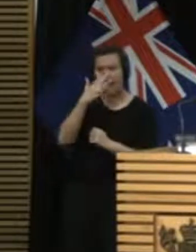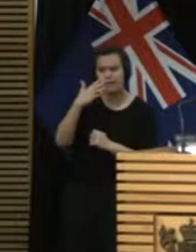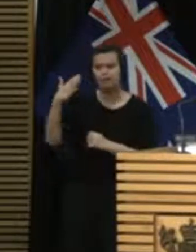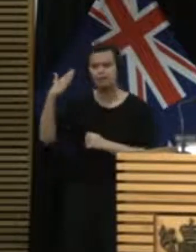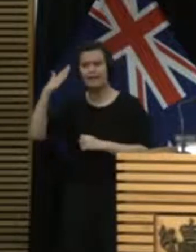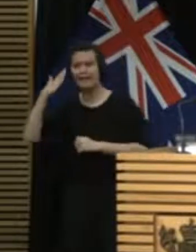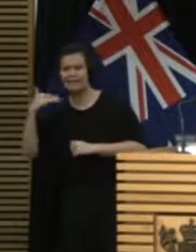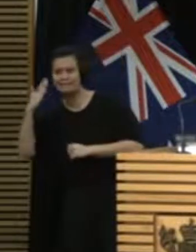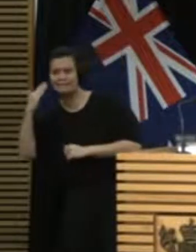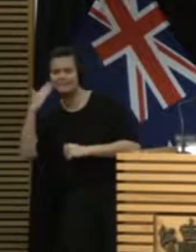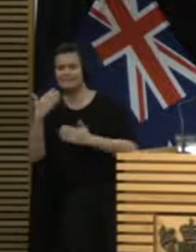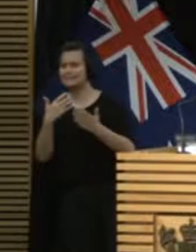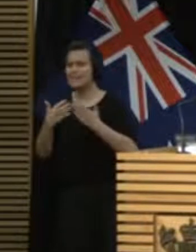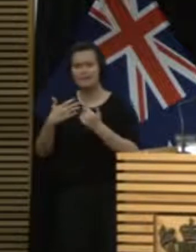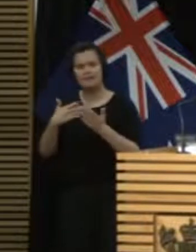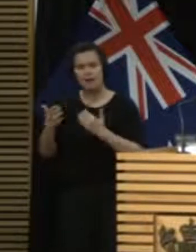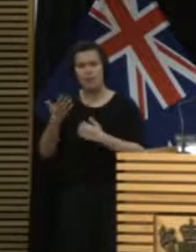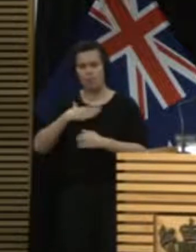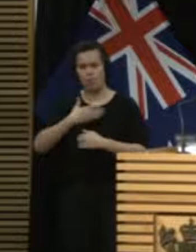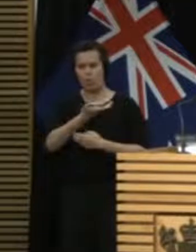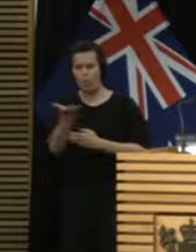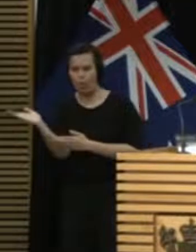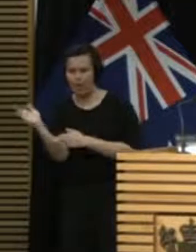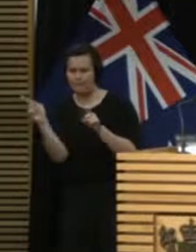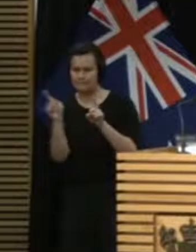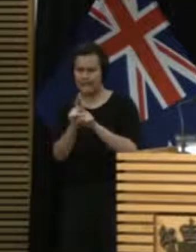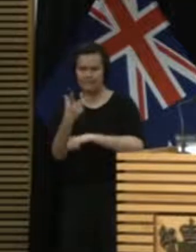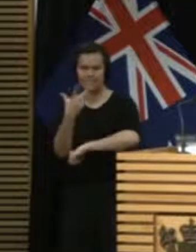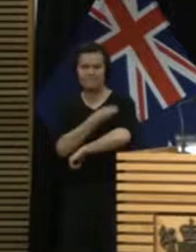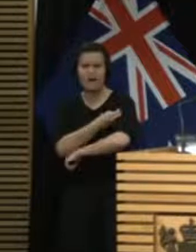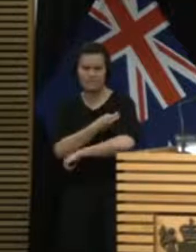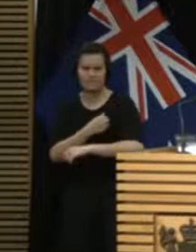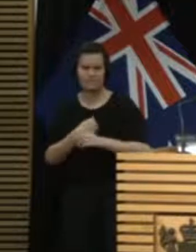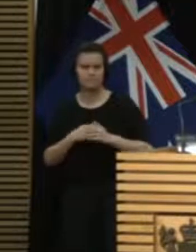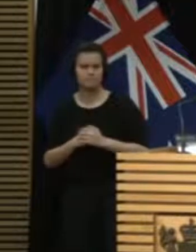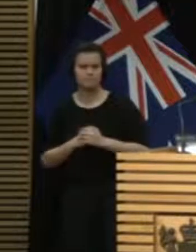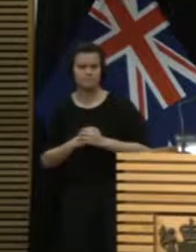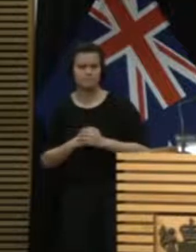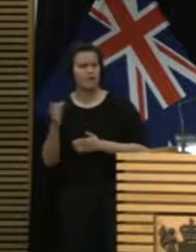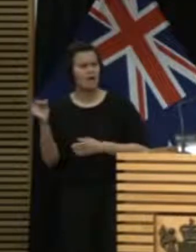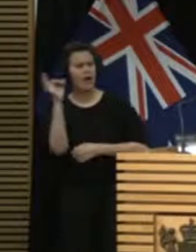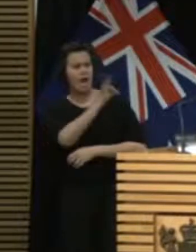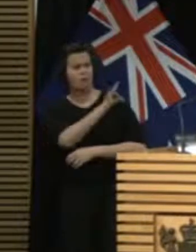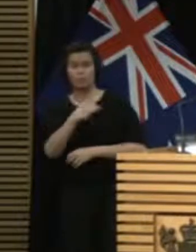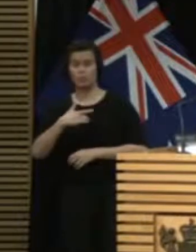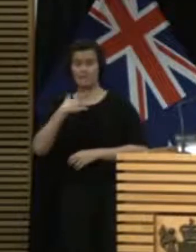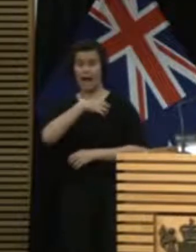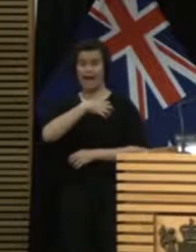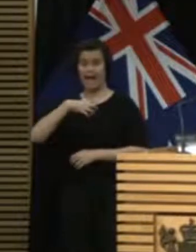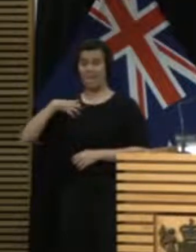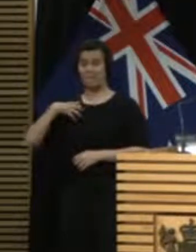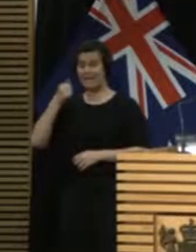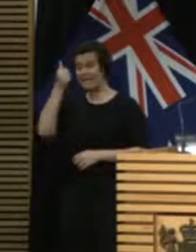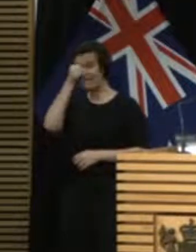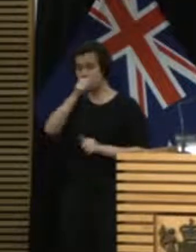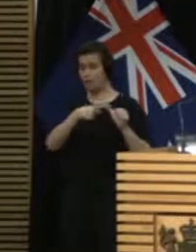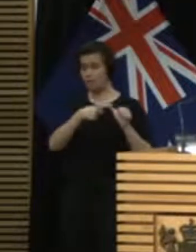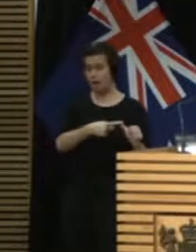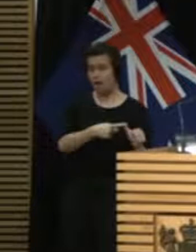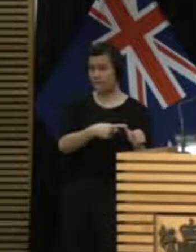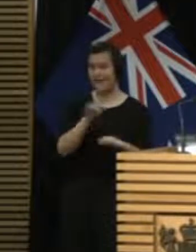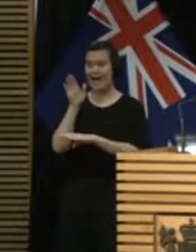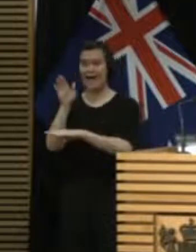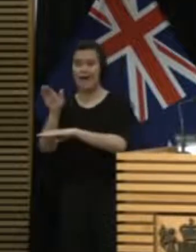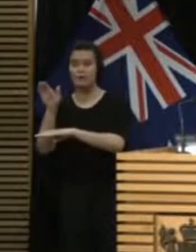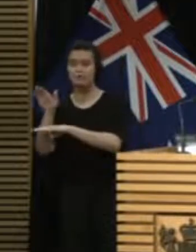Mark. Public health experts inside government? You don't see a divergence between public health experts inside and outside government? Well, what I would say is that right